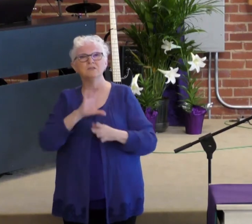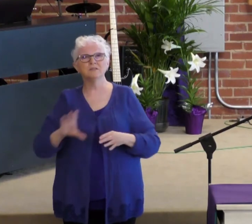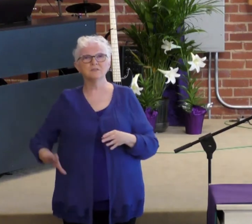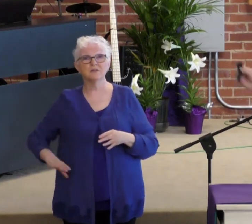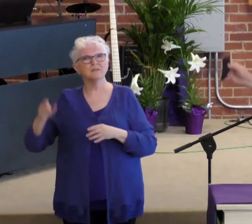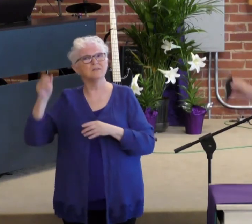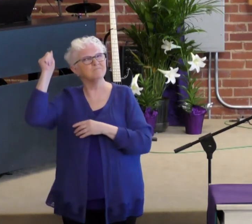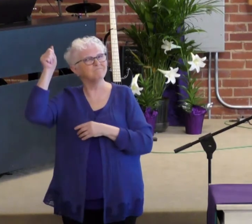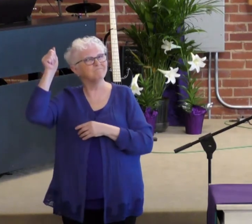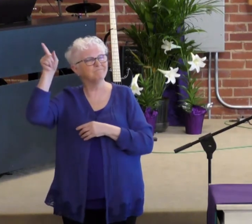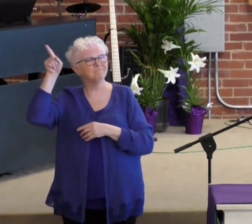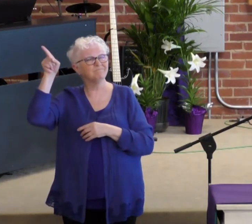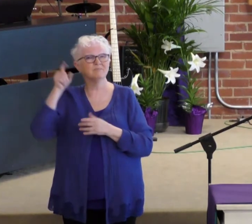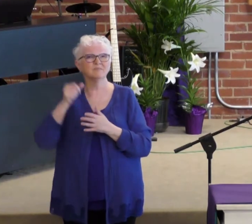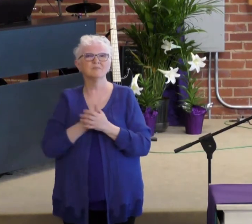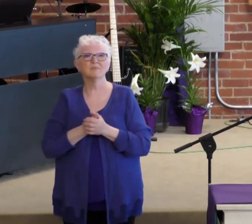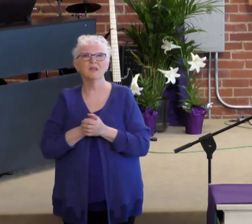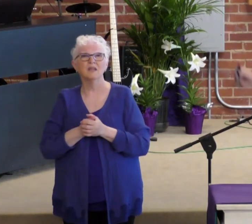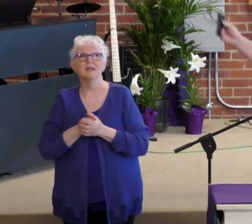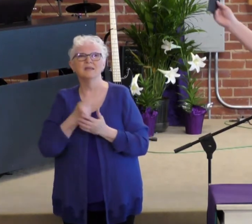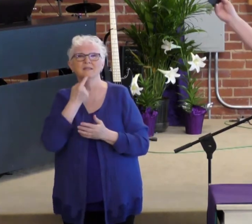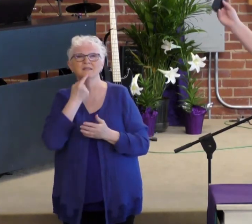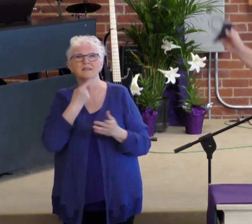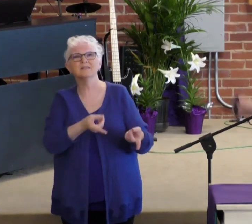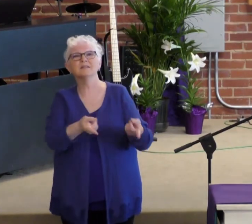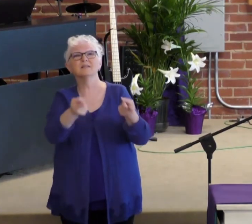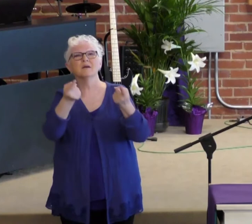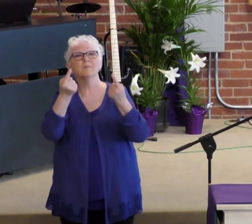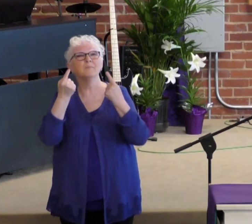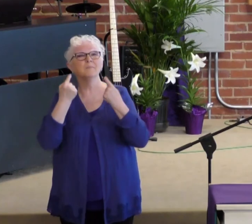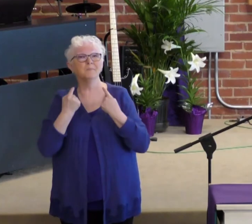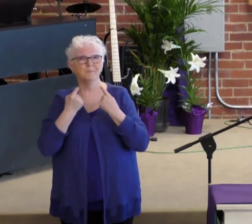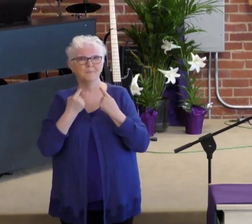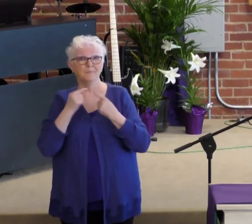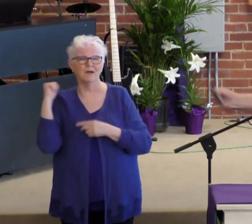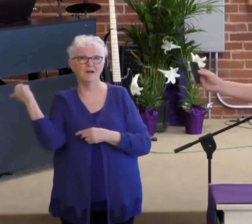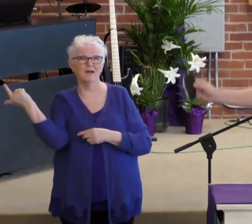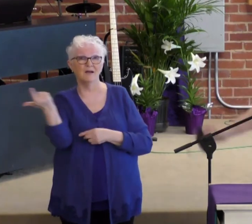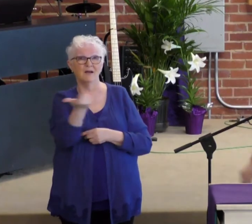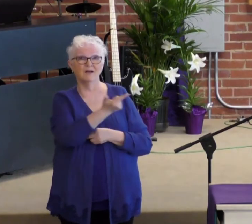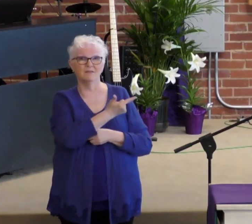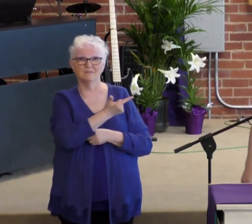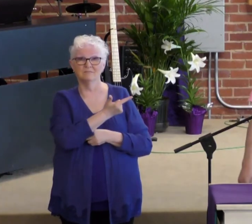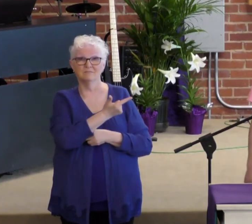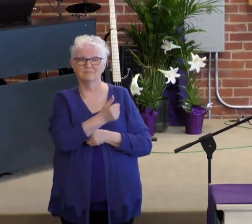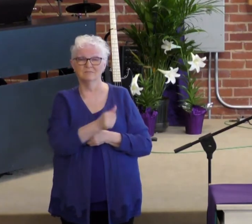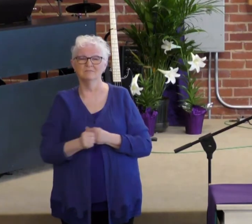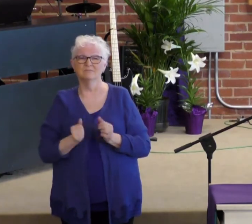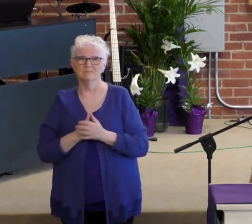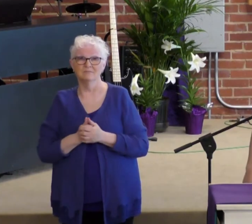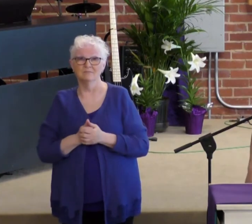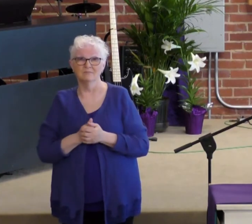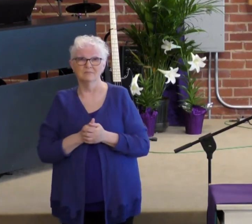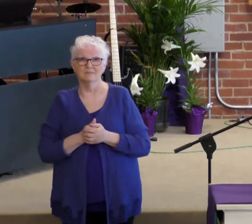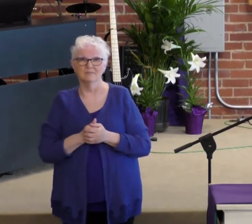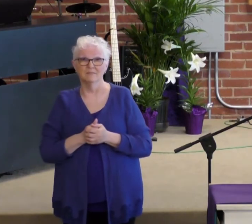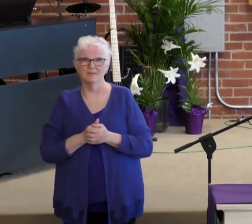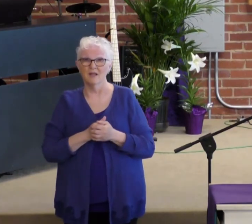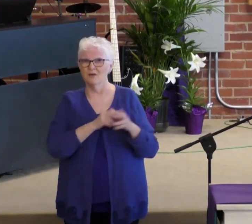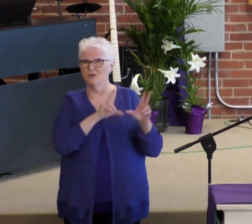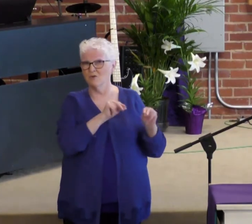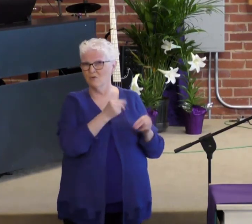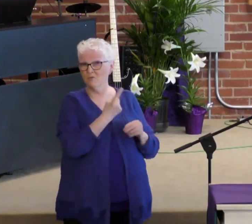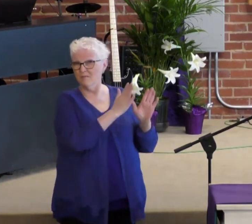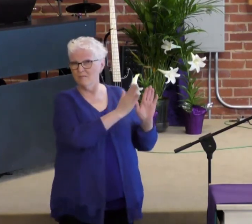says, come to me, every one of you. See, there we have it again, everybody. We don't leave anybody behind,